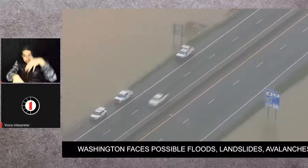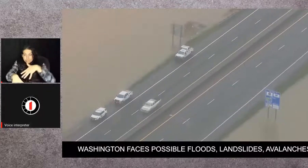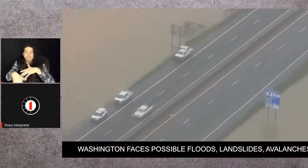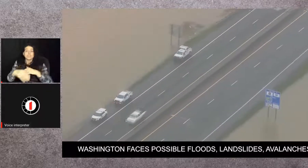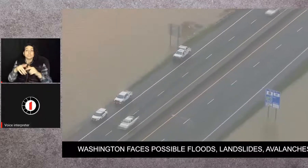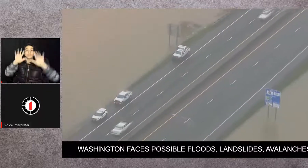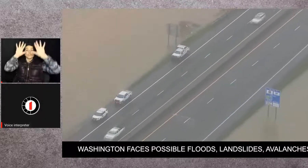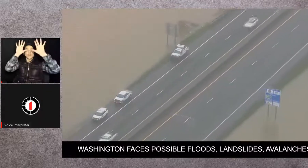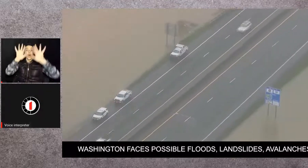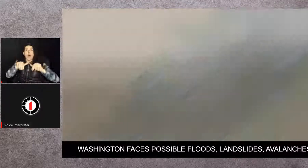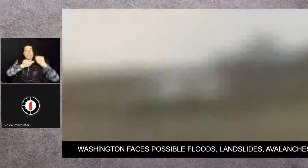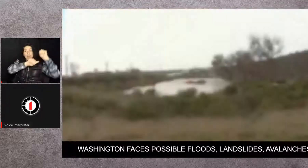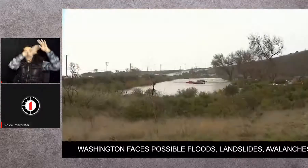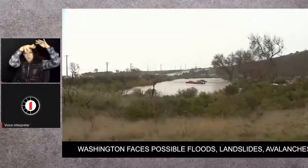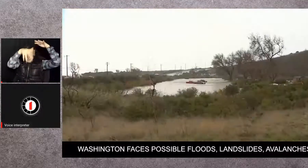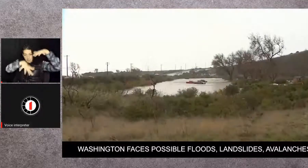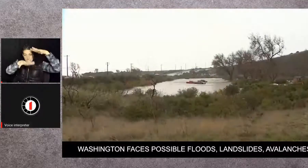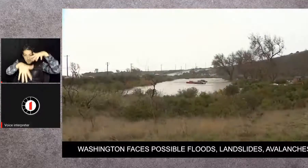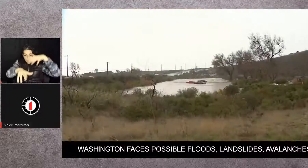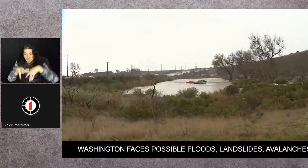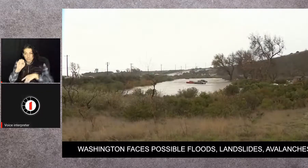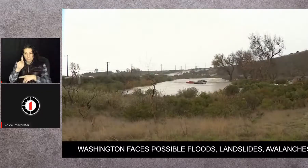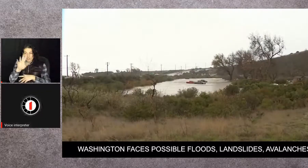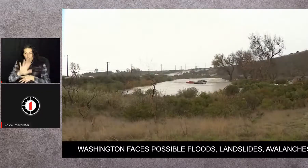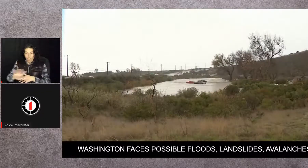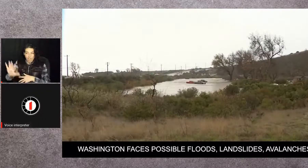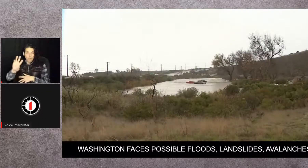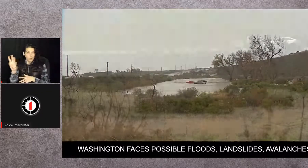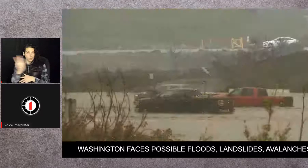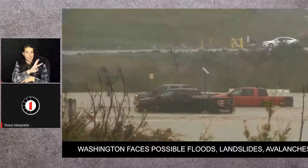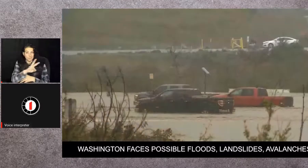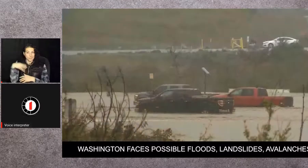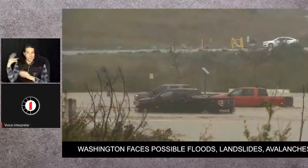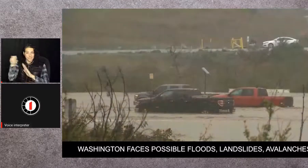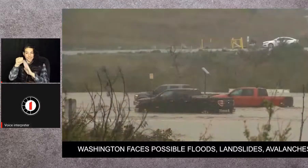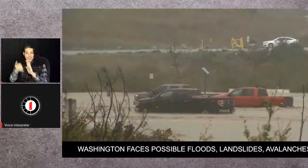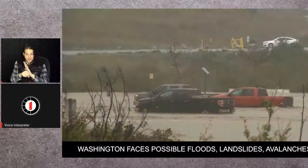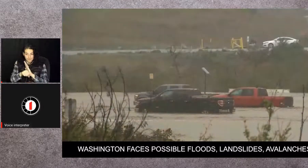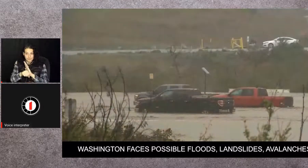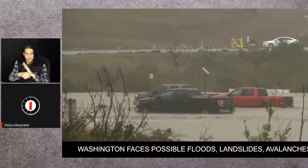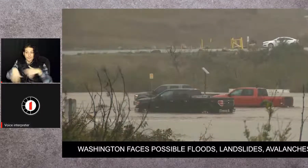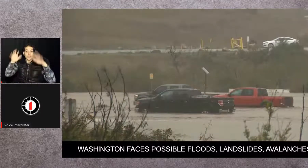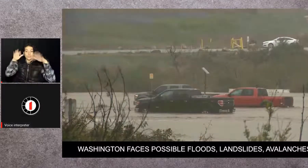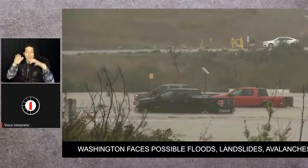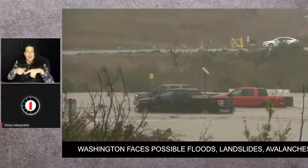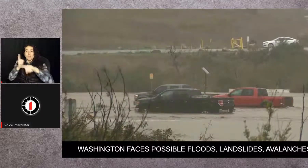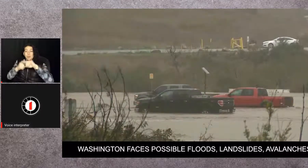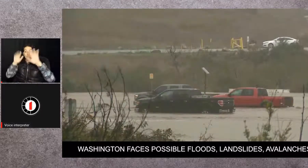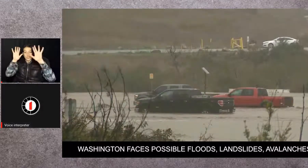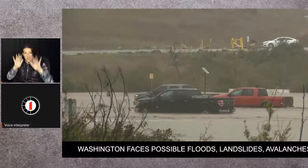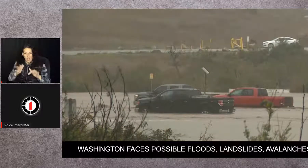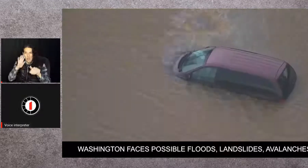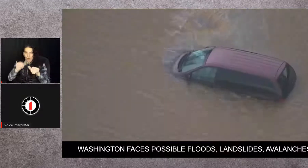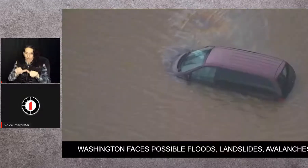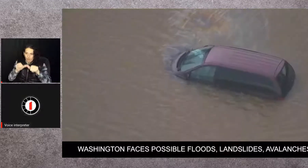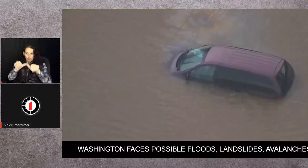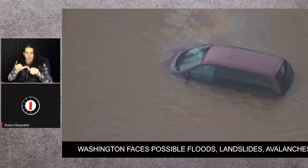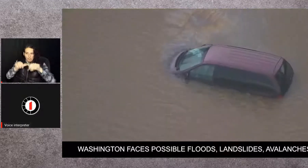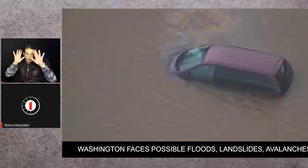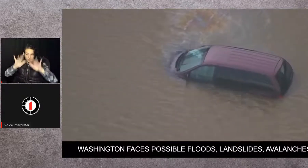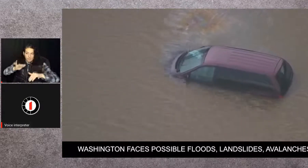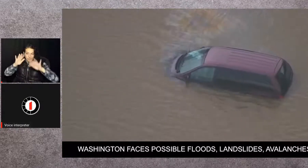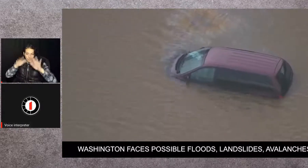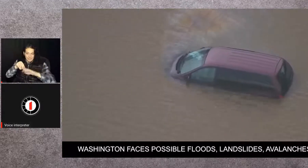weekend that could cause floods, possible landslides, and avalanche risk across western Washington